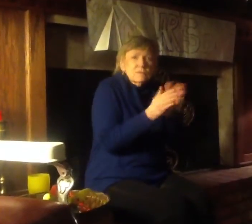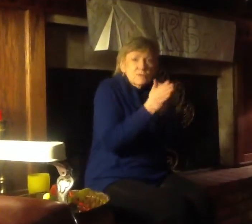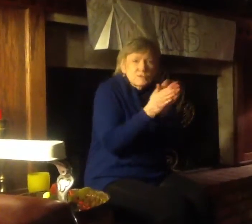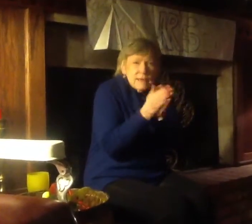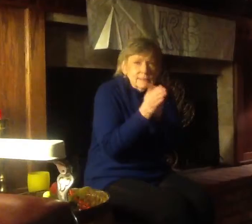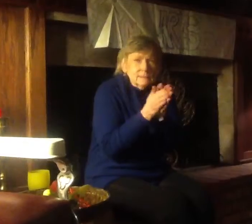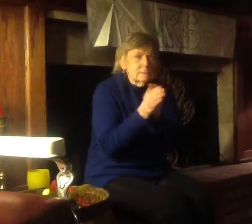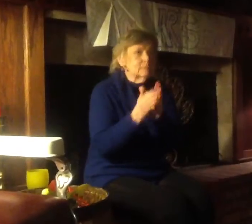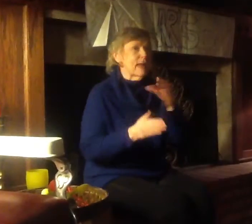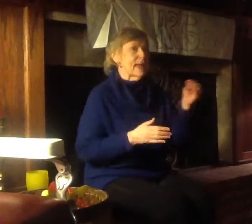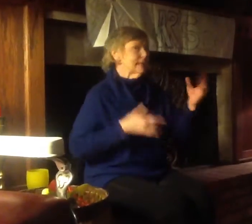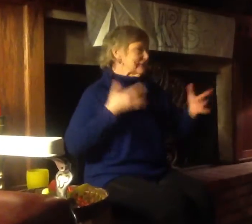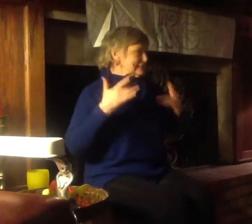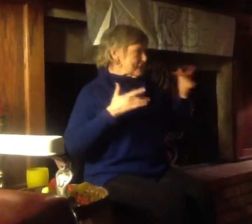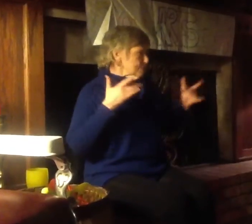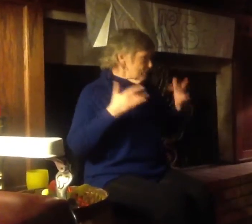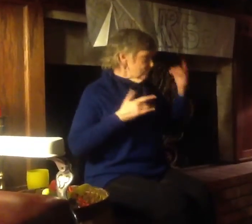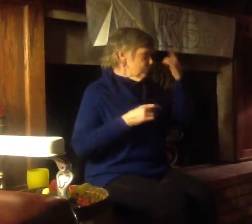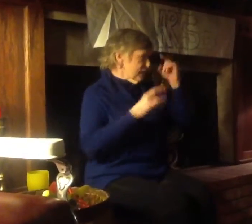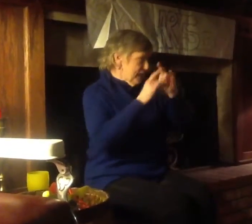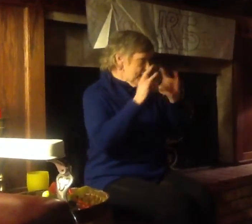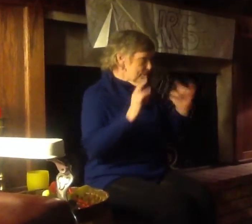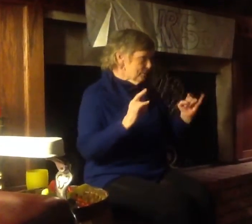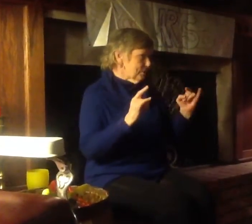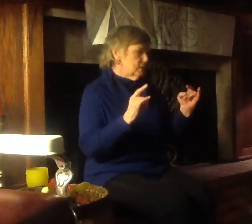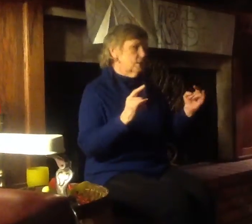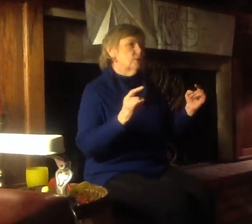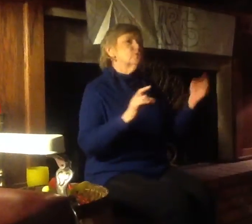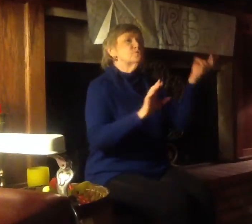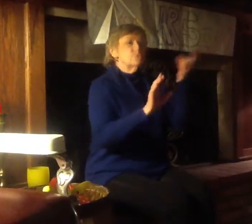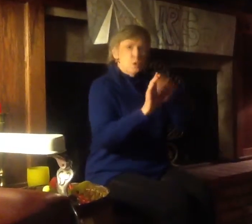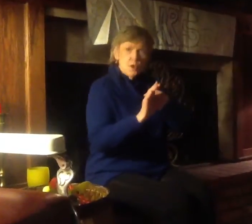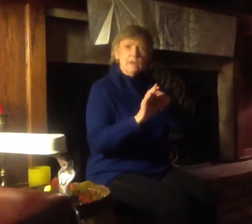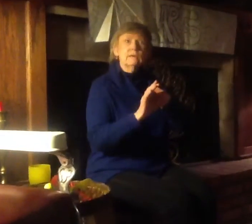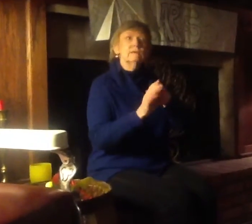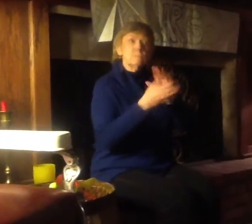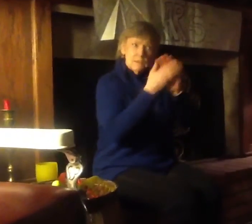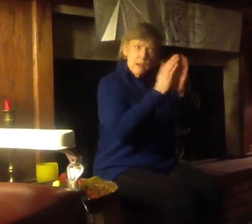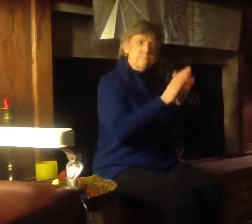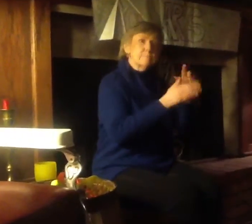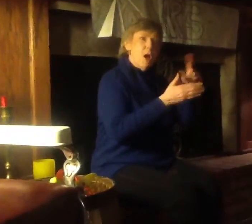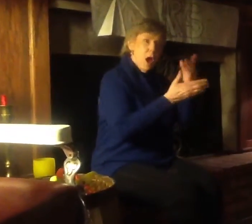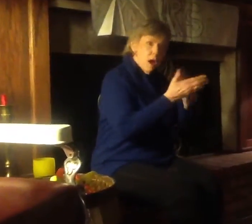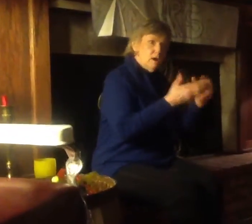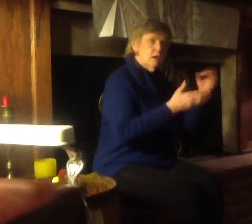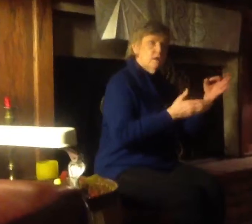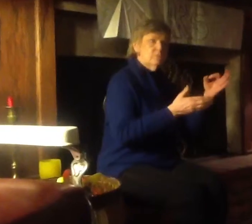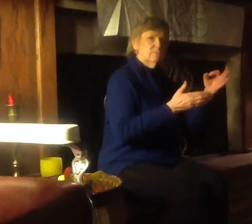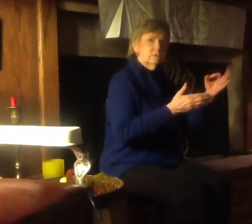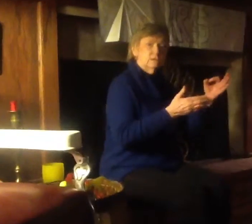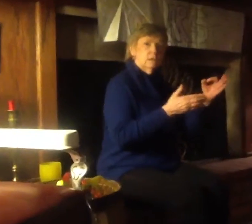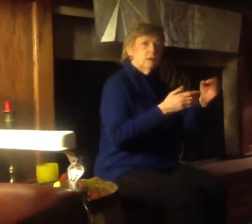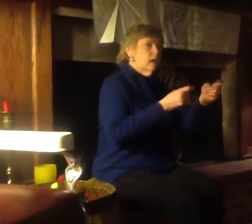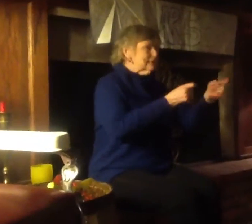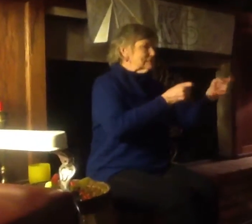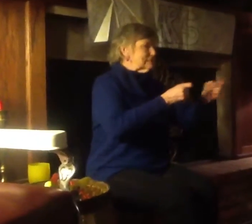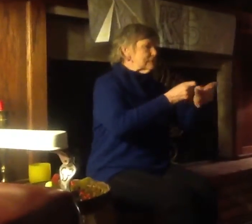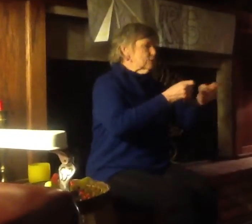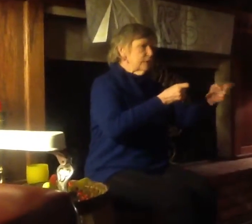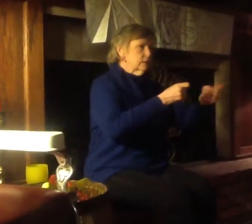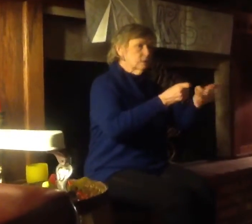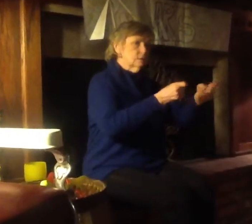with enthusiasm and excitement for camp to join, become part of